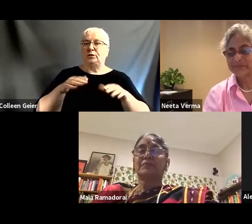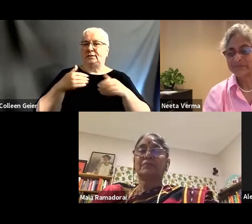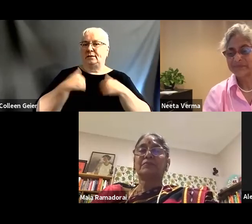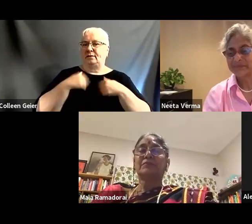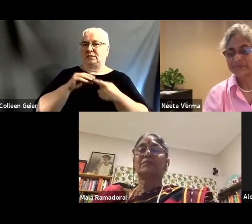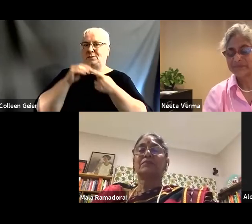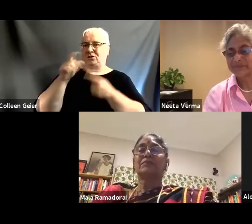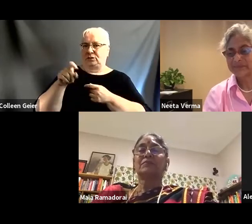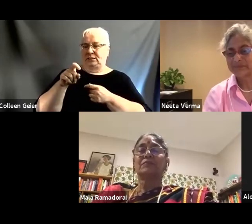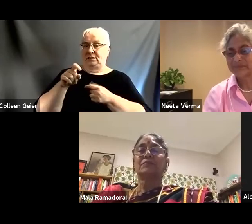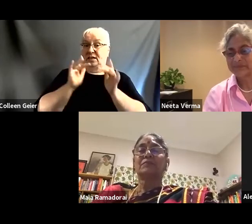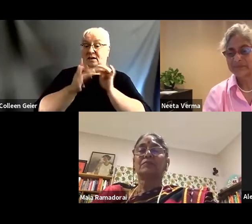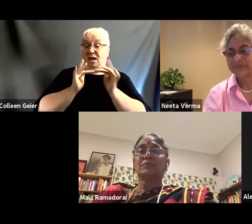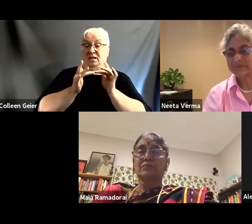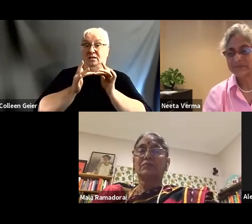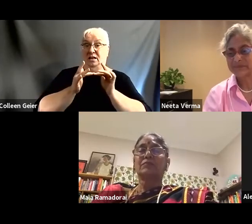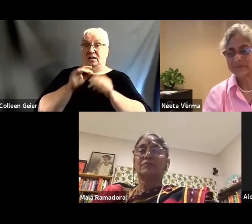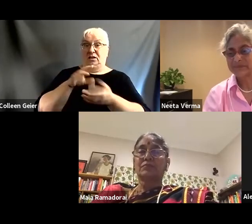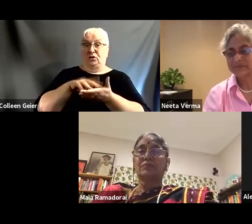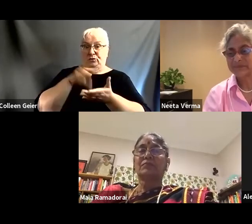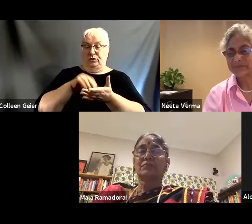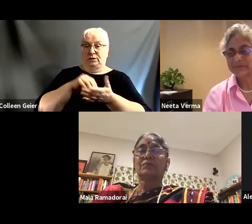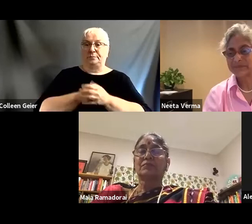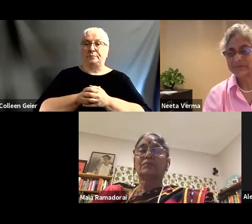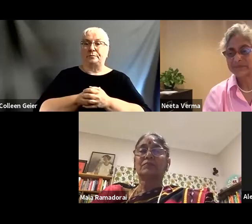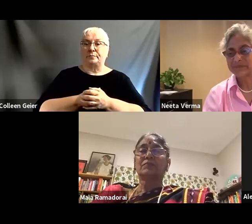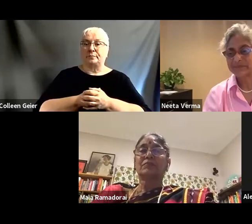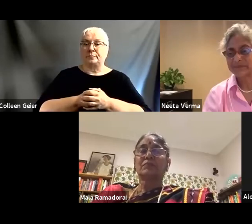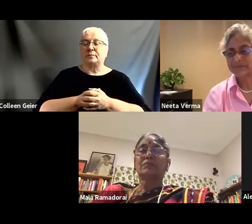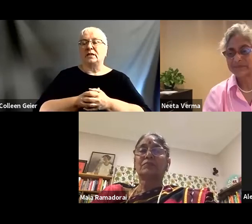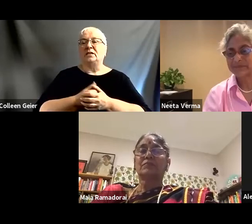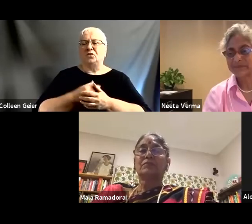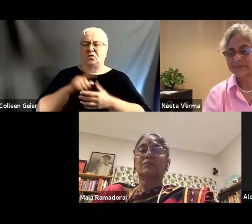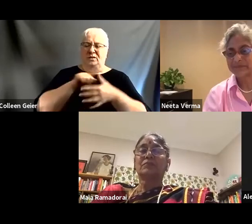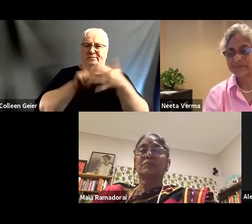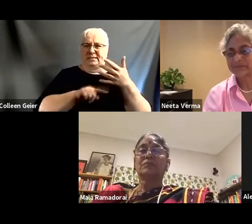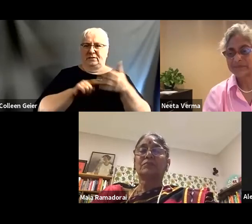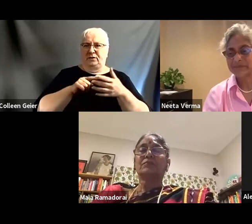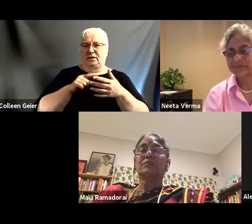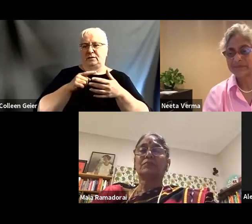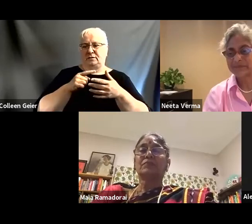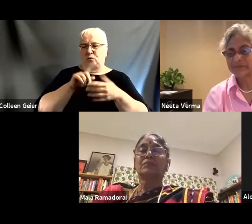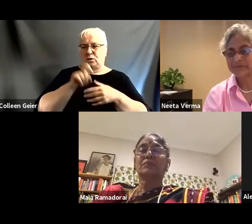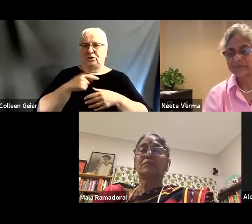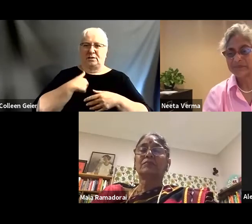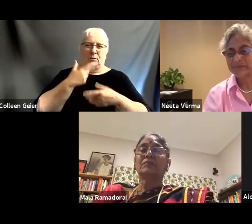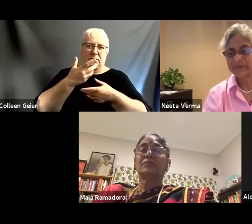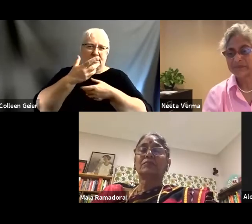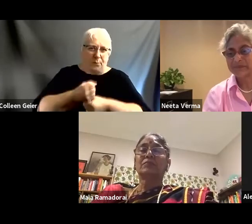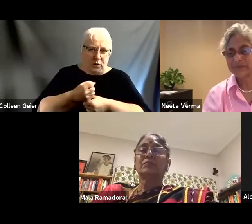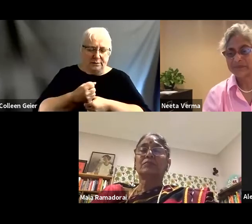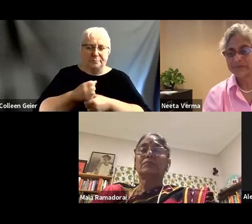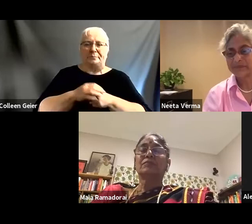relation to online learning specifically. So looking at the various questions, if I try to summarize them,